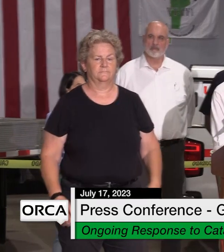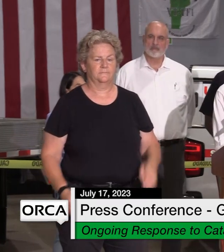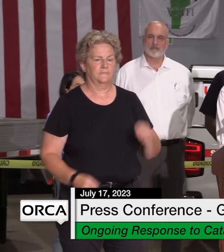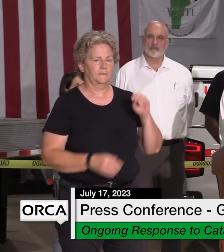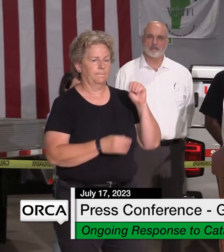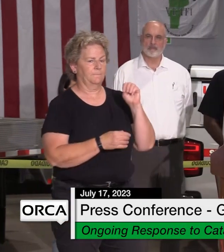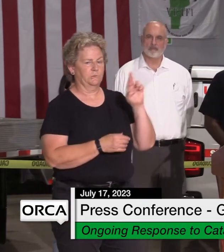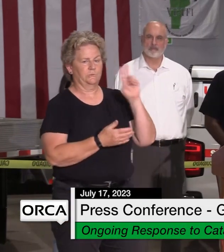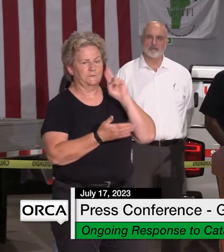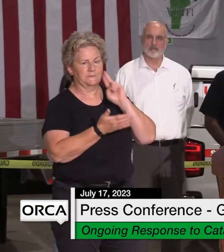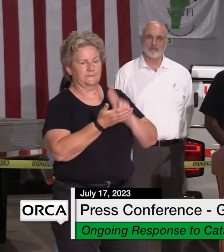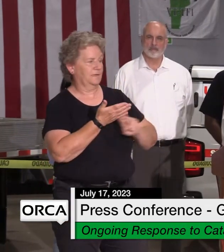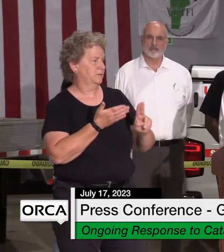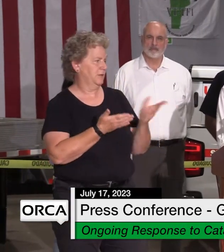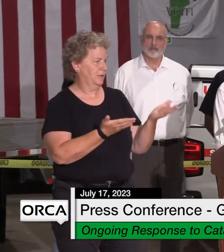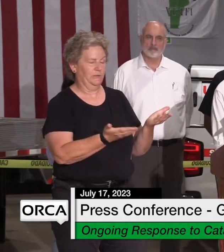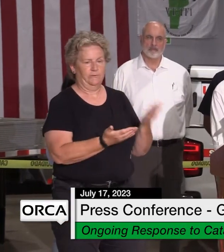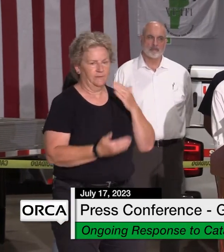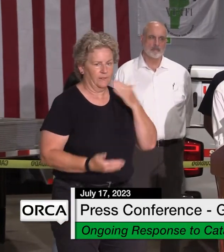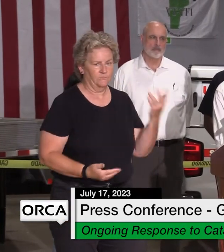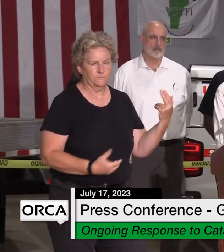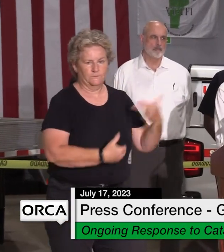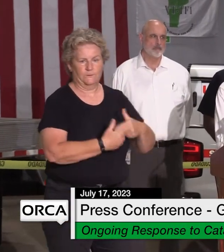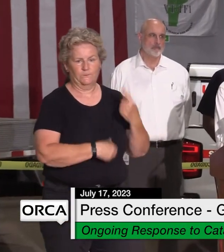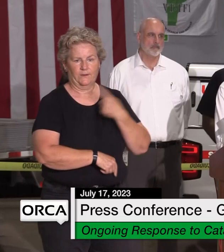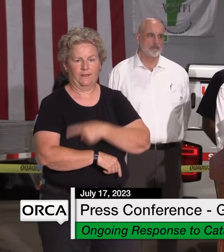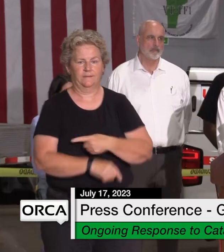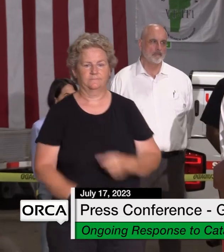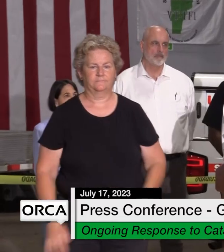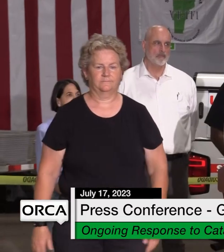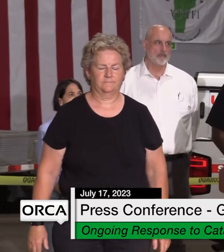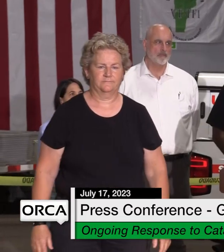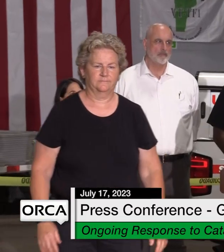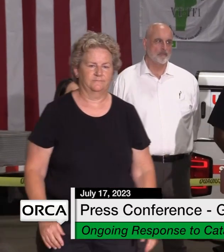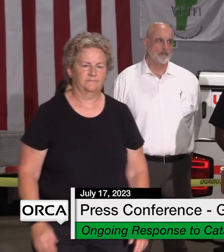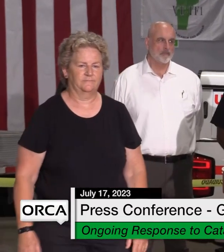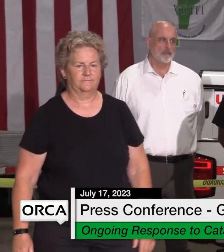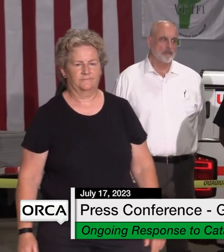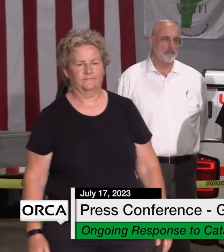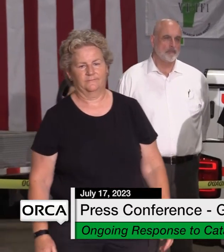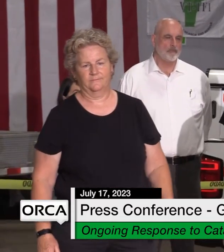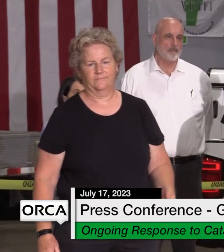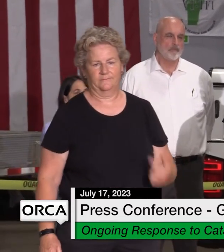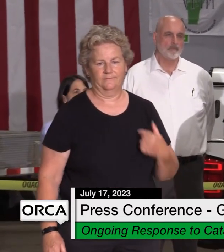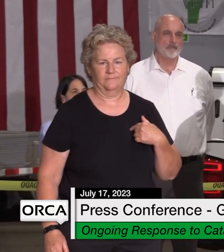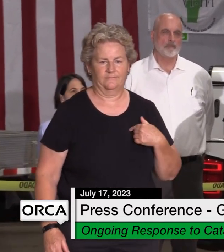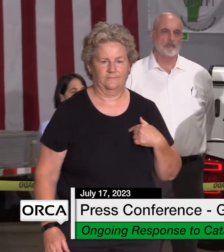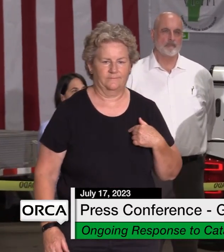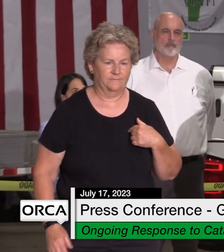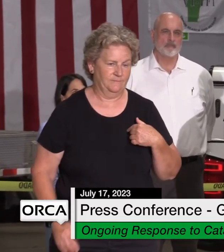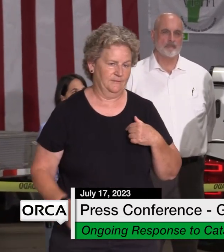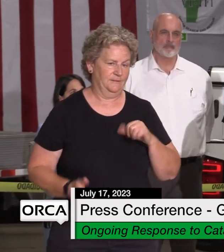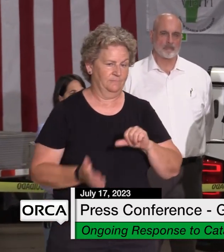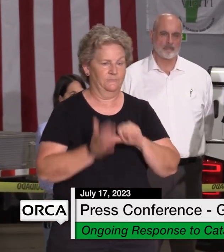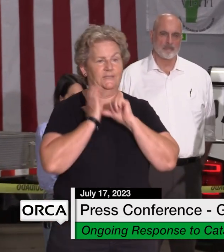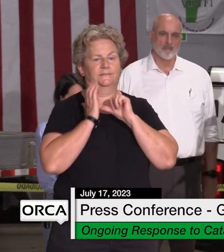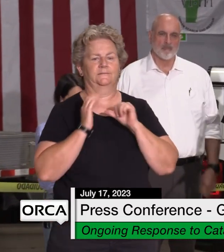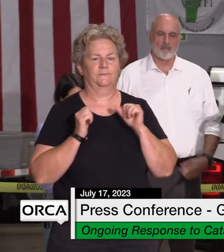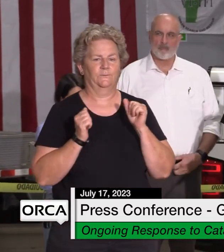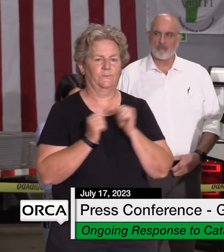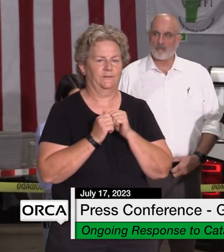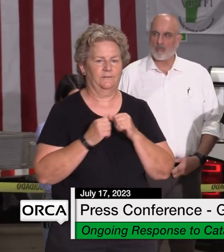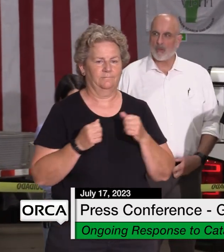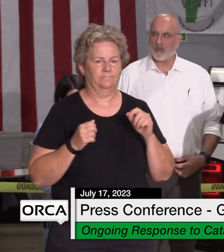team. I've been incredibly impressed with and grateful for the fast response and close collaboration we've had with the Biden